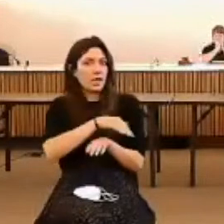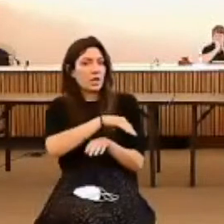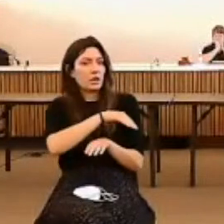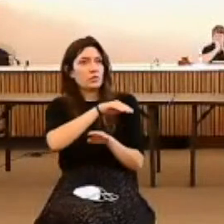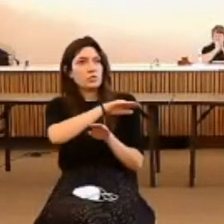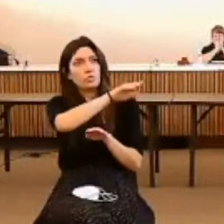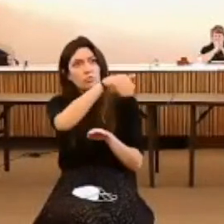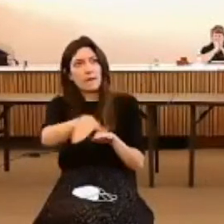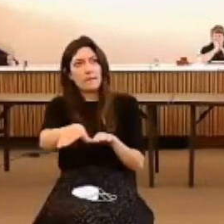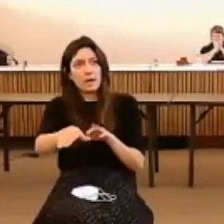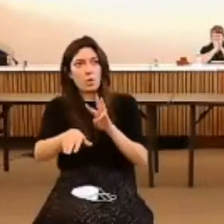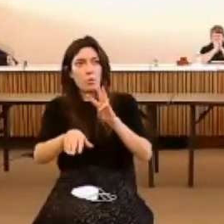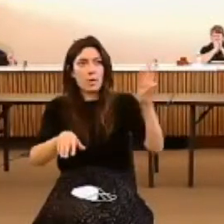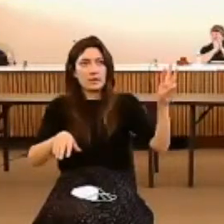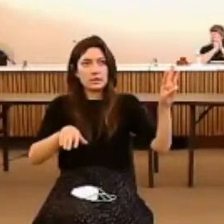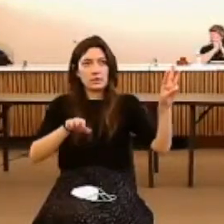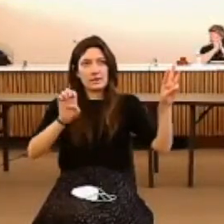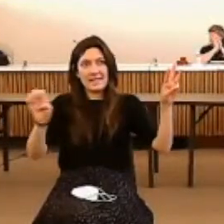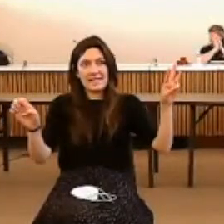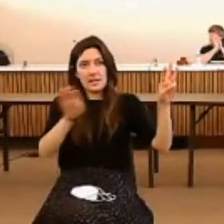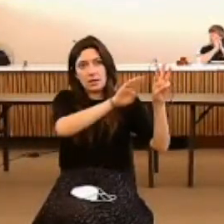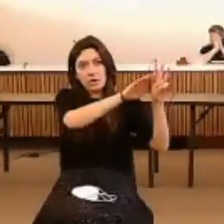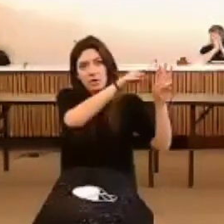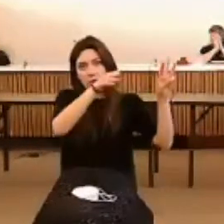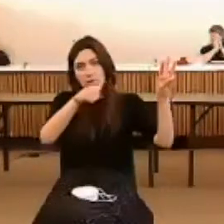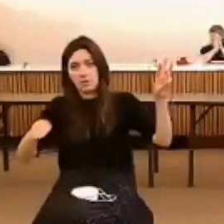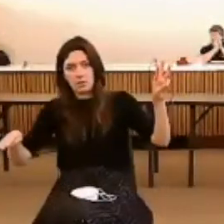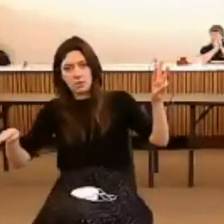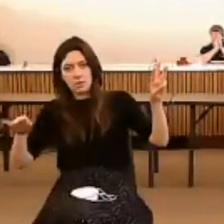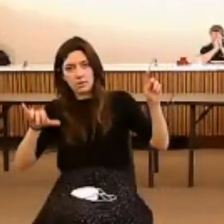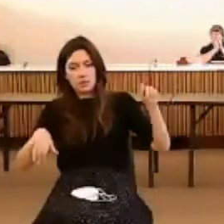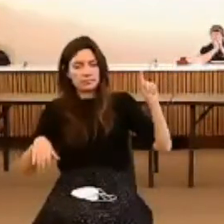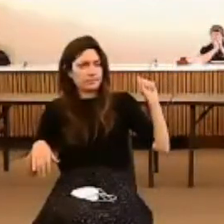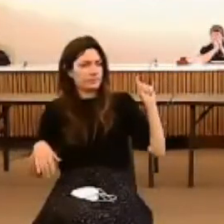west to east. Okay. But I